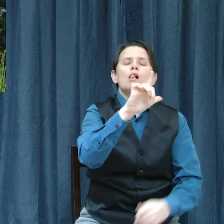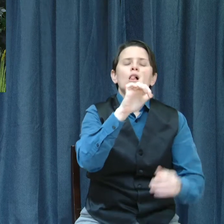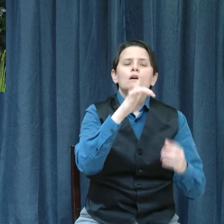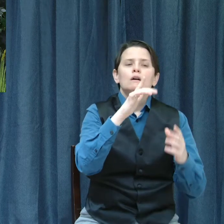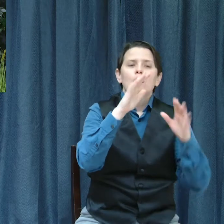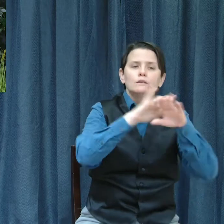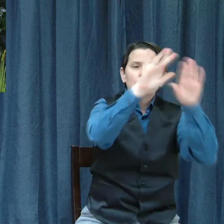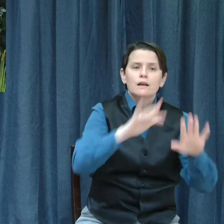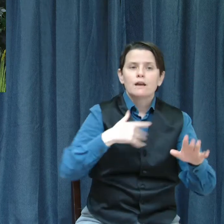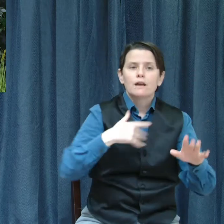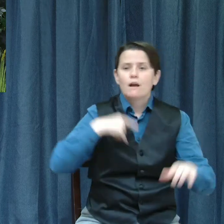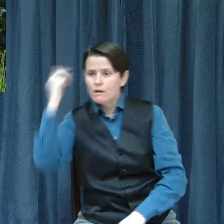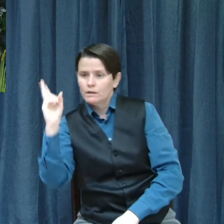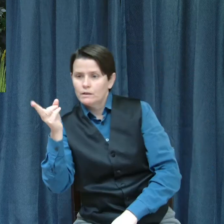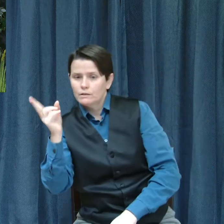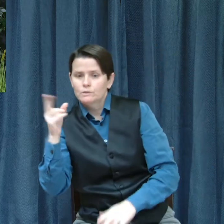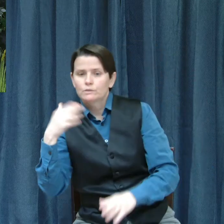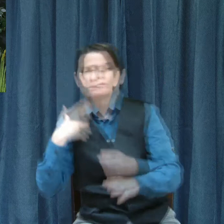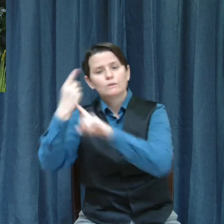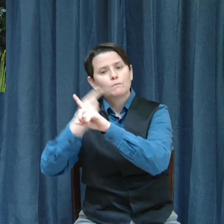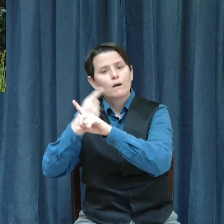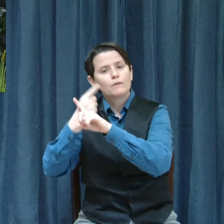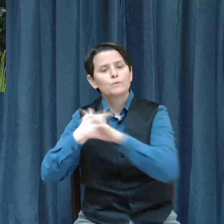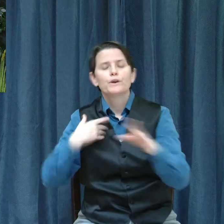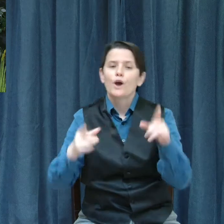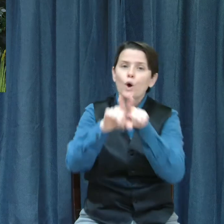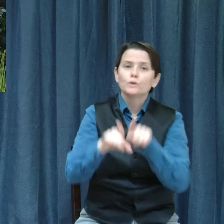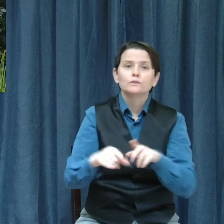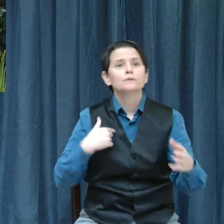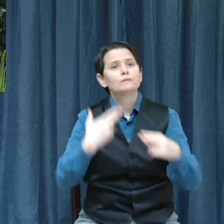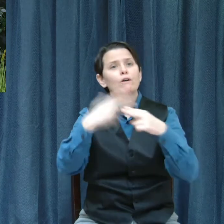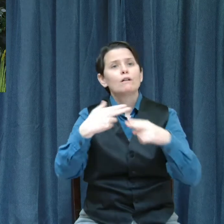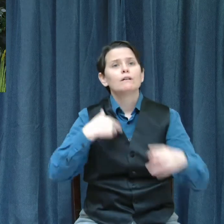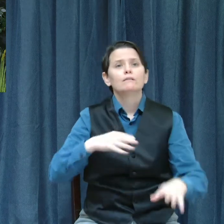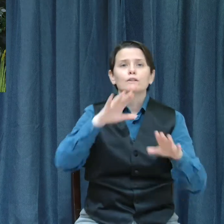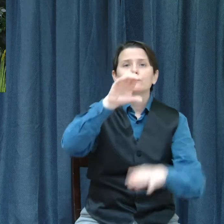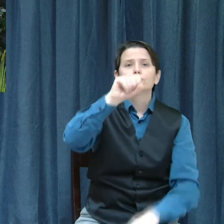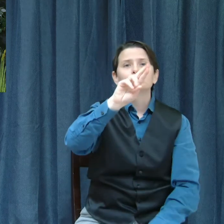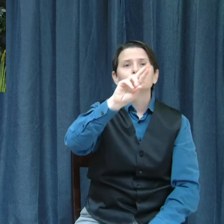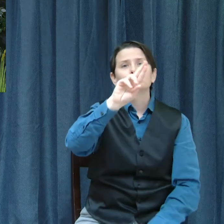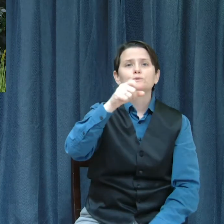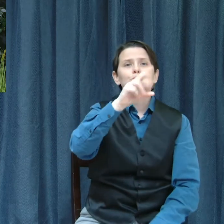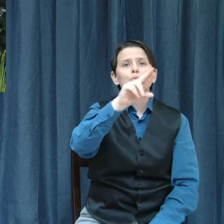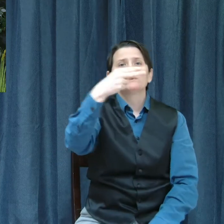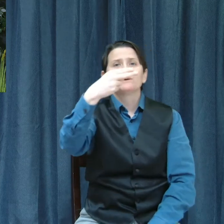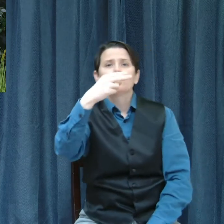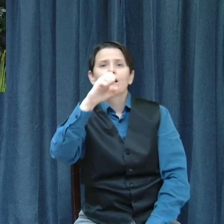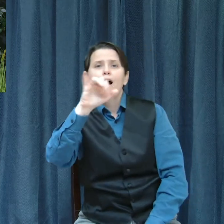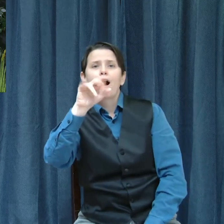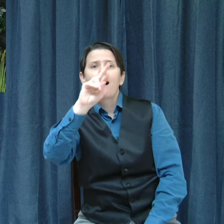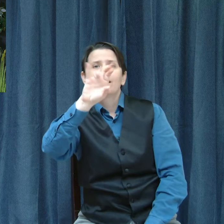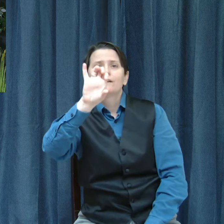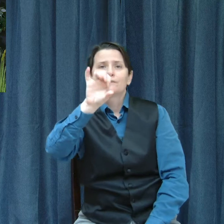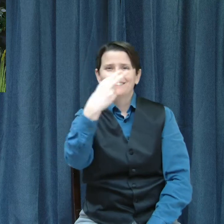we also are dedicating this day to Super Heinrichs Sunday. Many of you know Susan is our music director, her husband Bob,